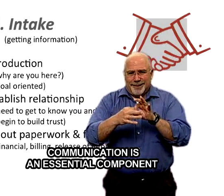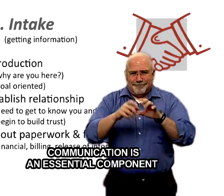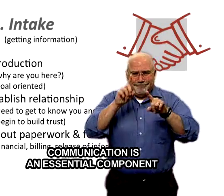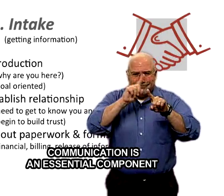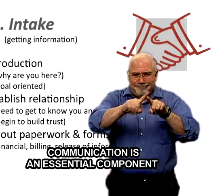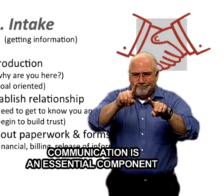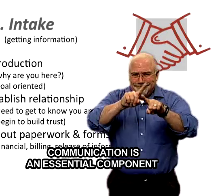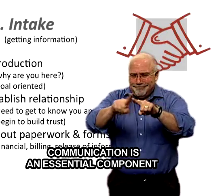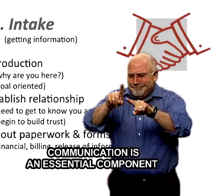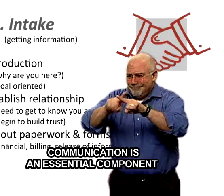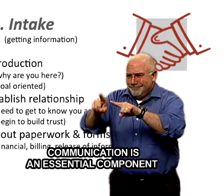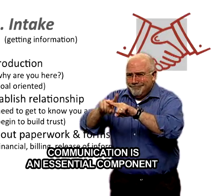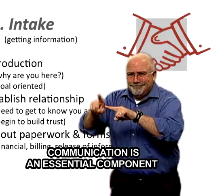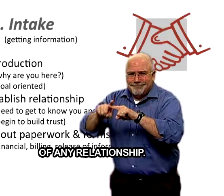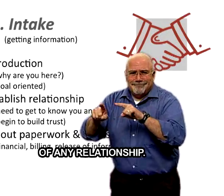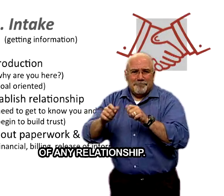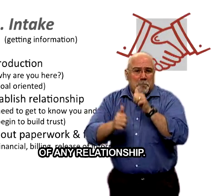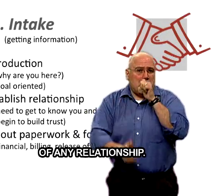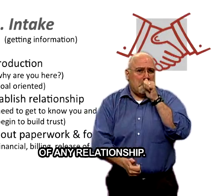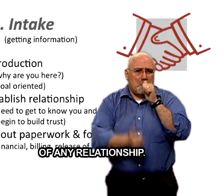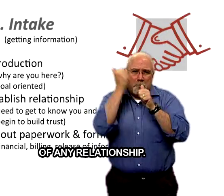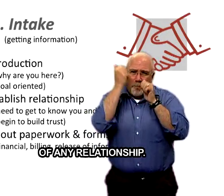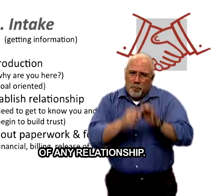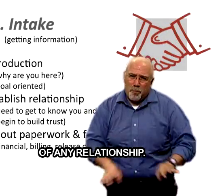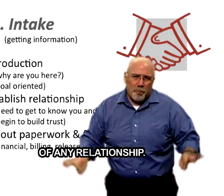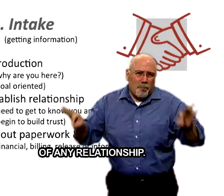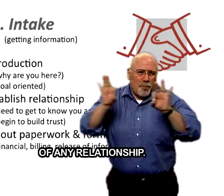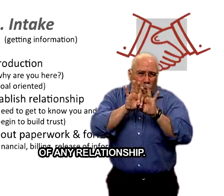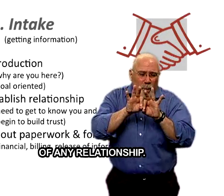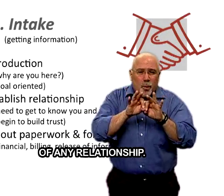Communication is an essential component of any relationship.